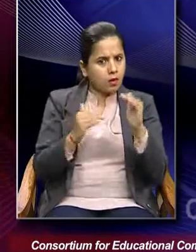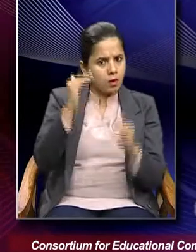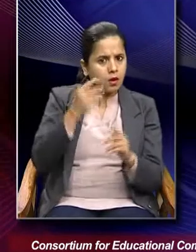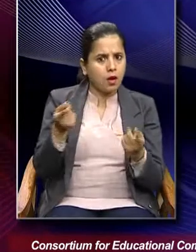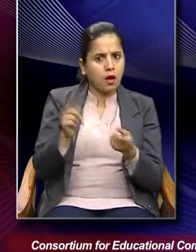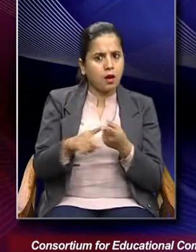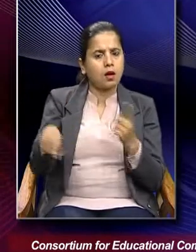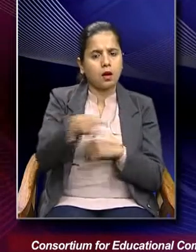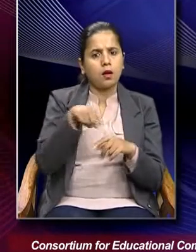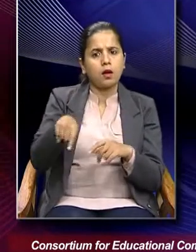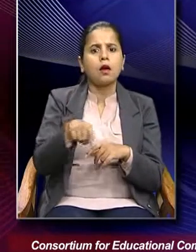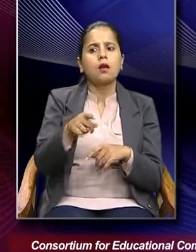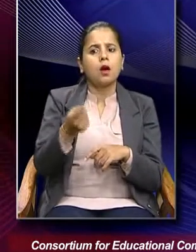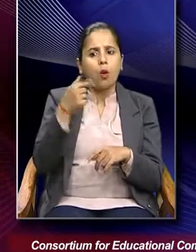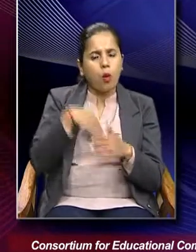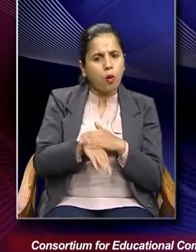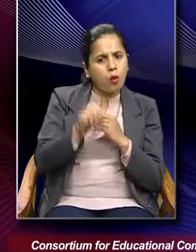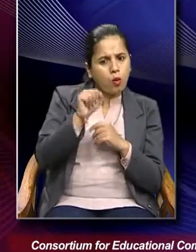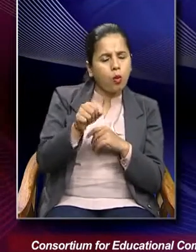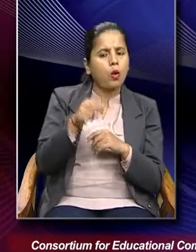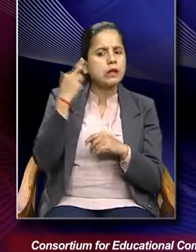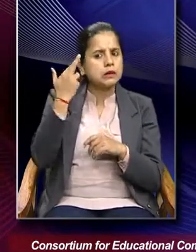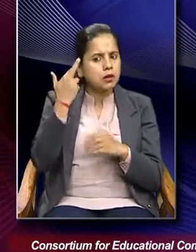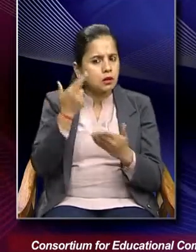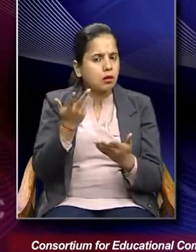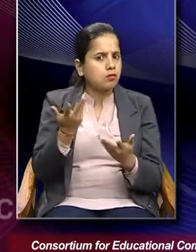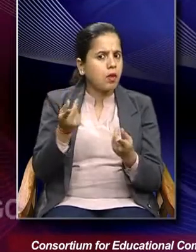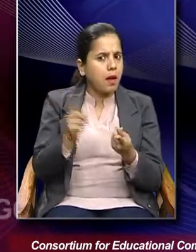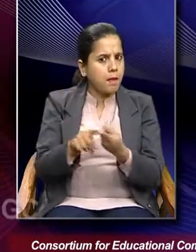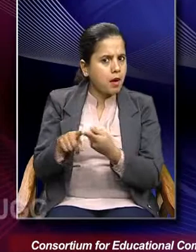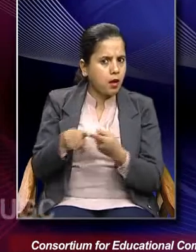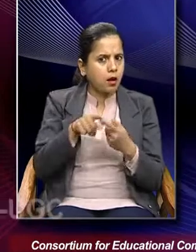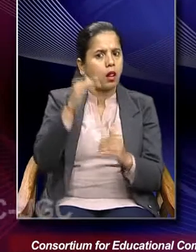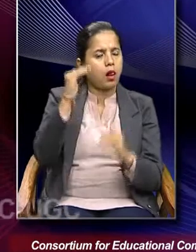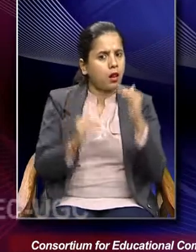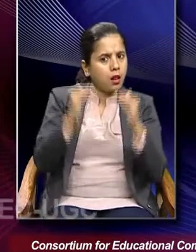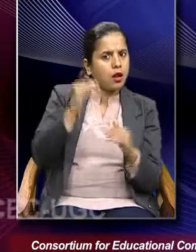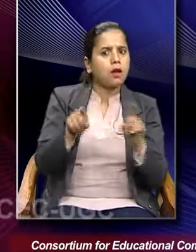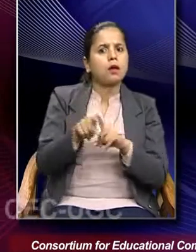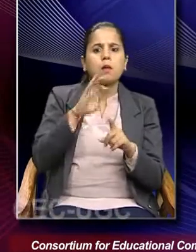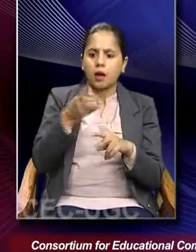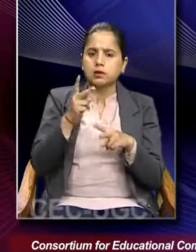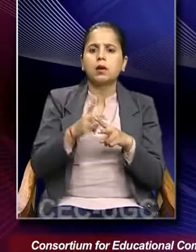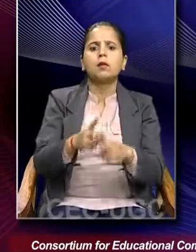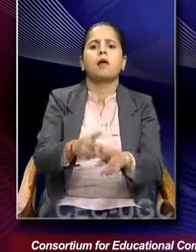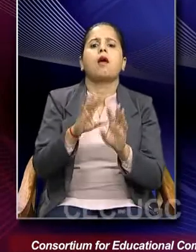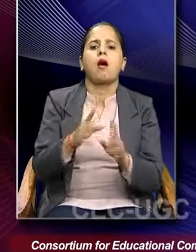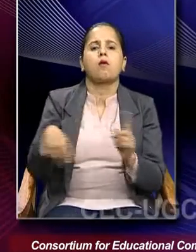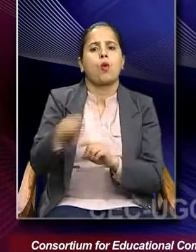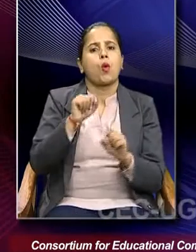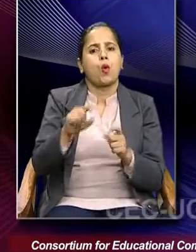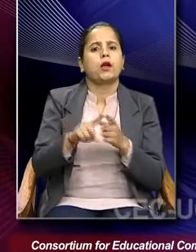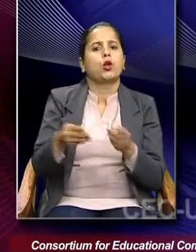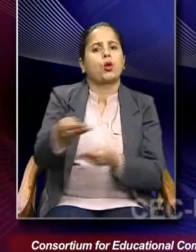an intrinsic part of the interactions, that inequality also persists in their